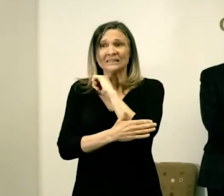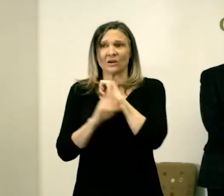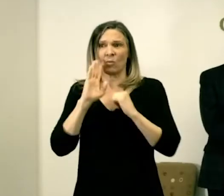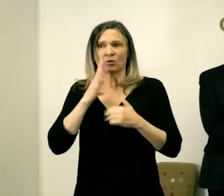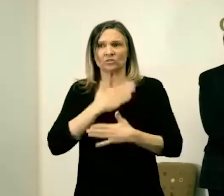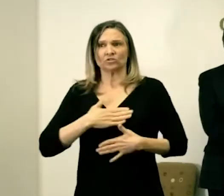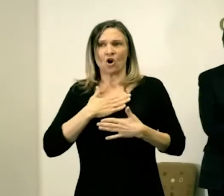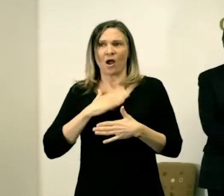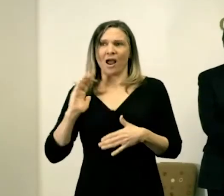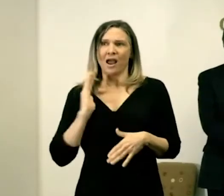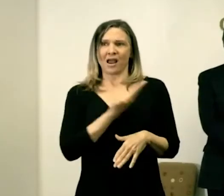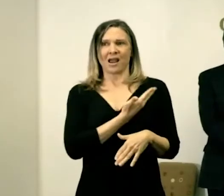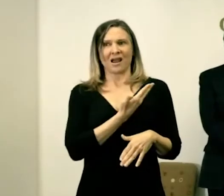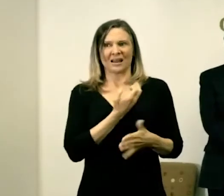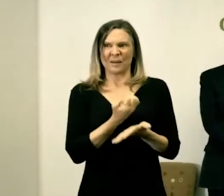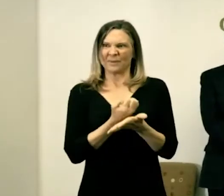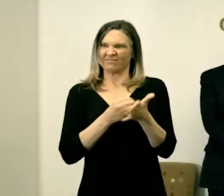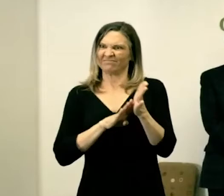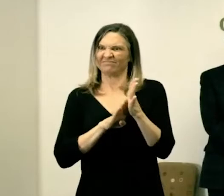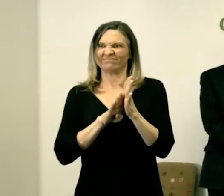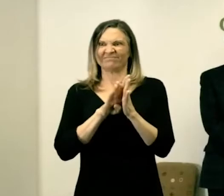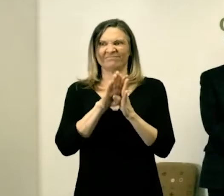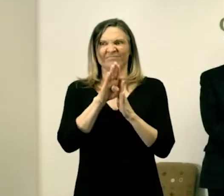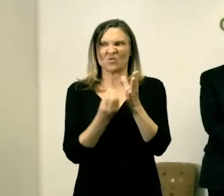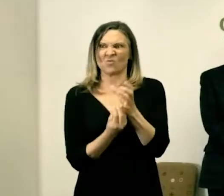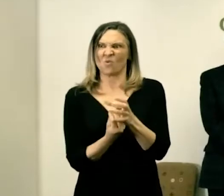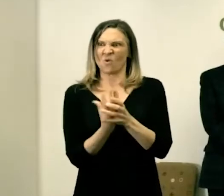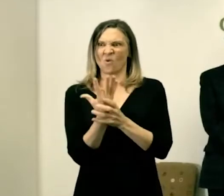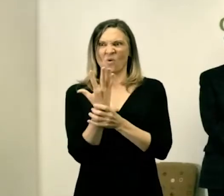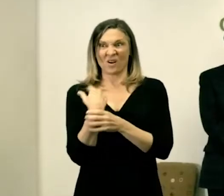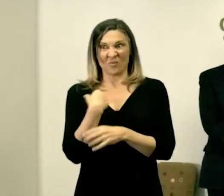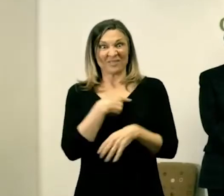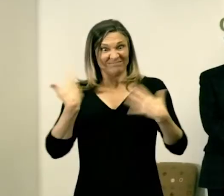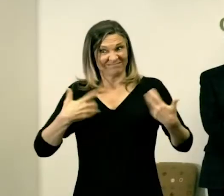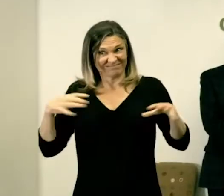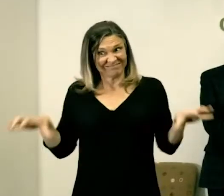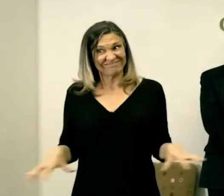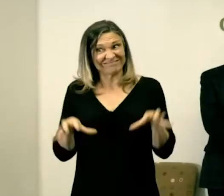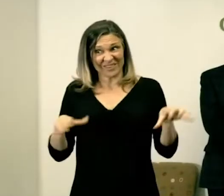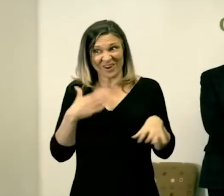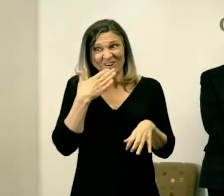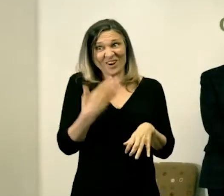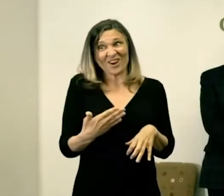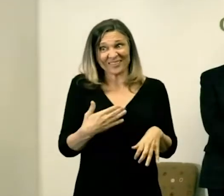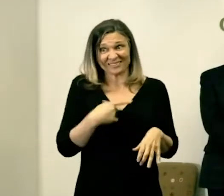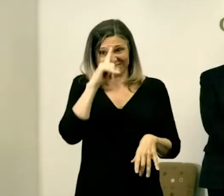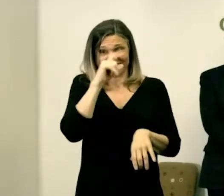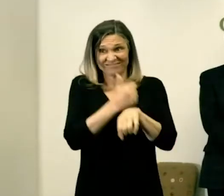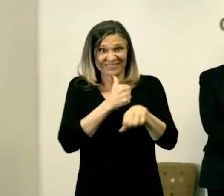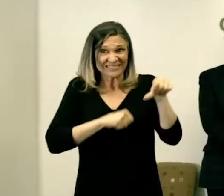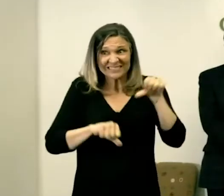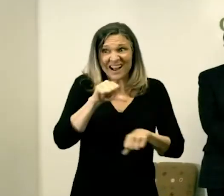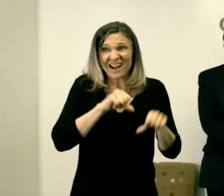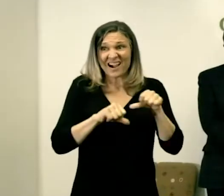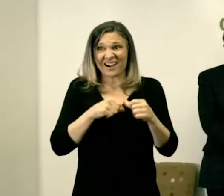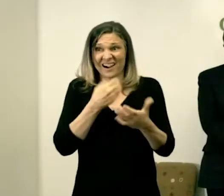growth and recovery. So I think the state handled extraordinarily well with a mindset on science, evidence, using